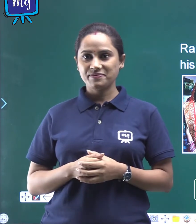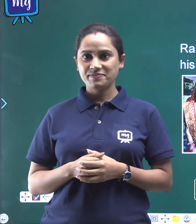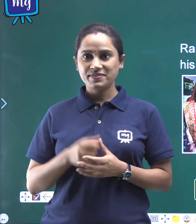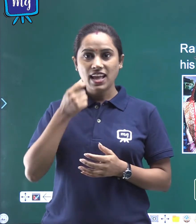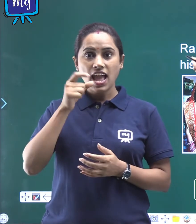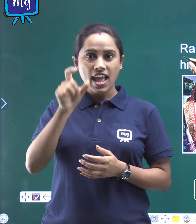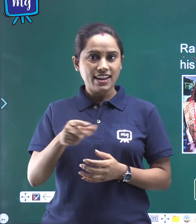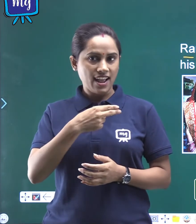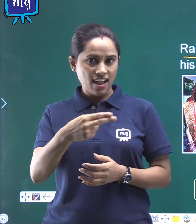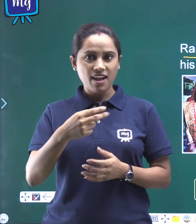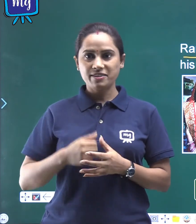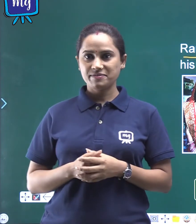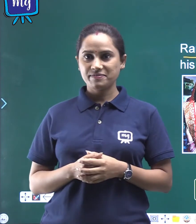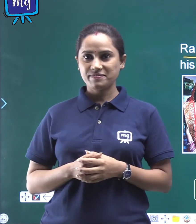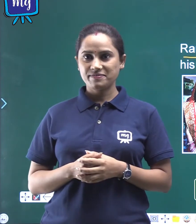Ranga